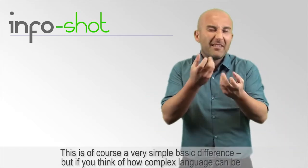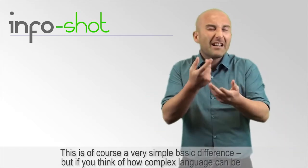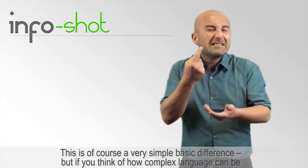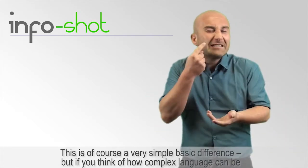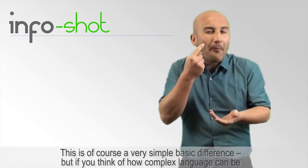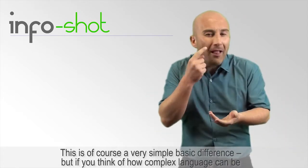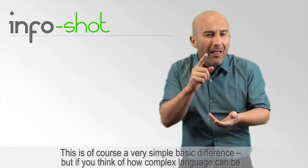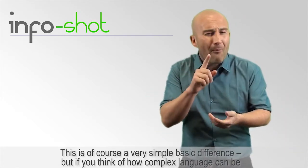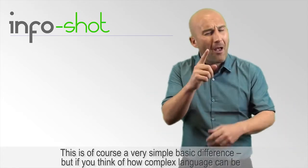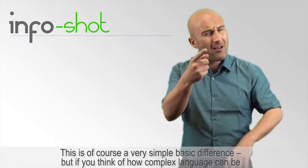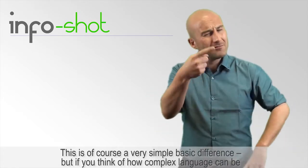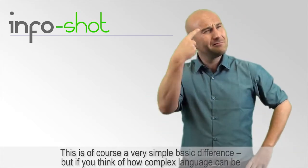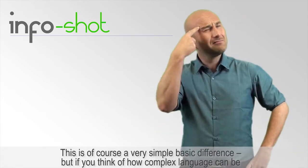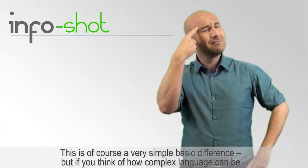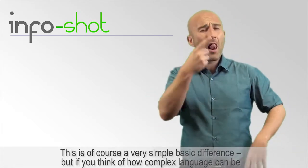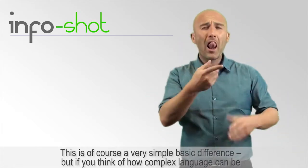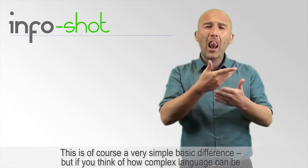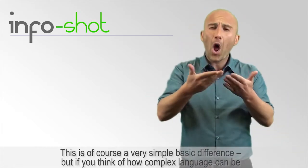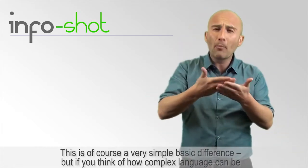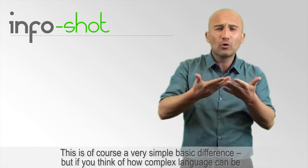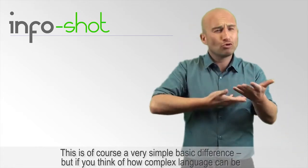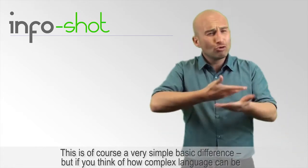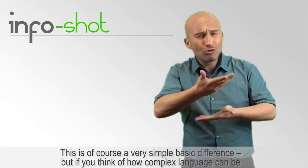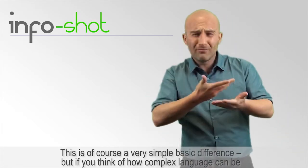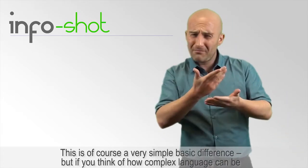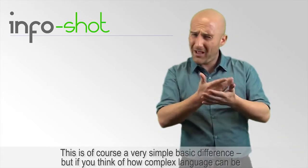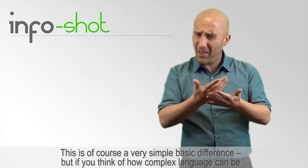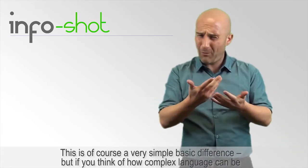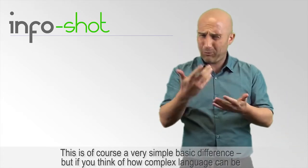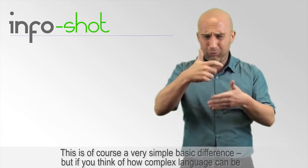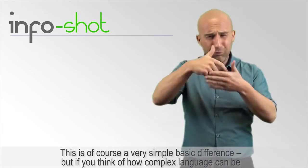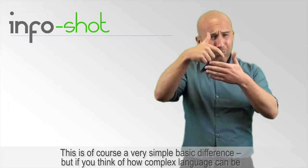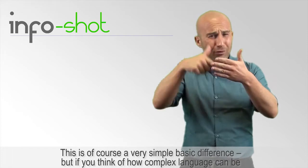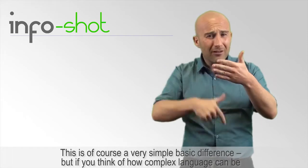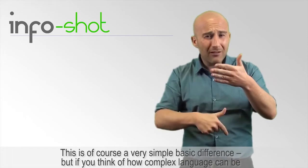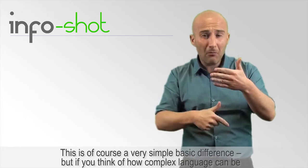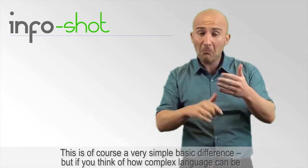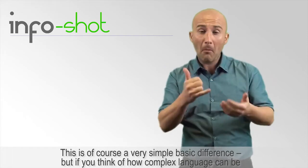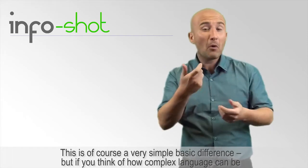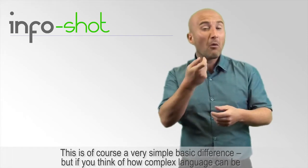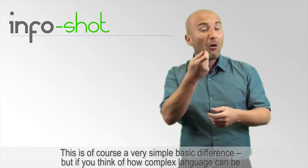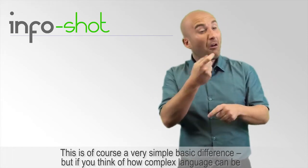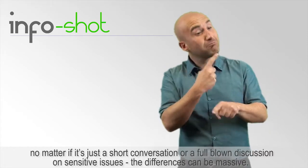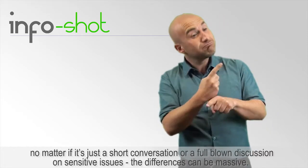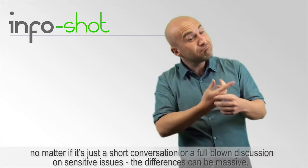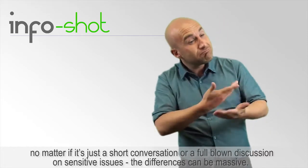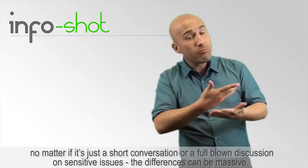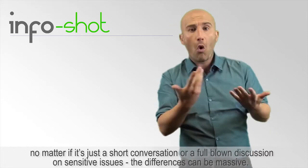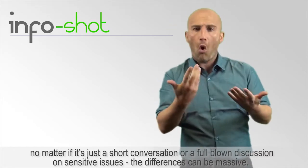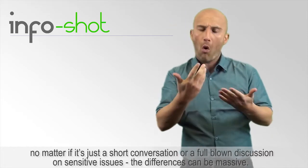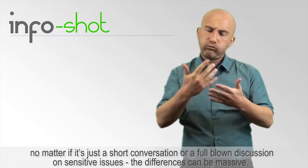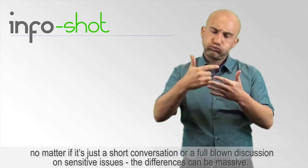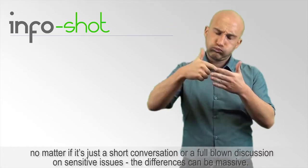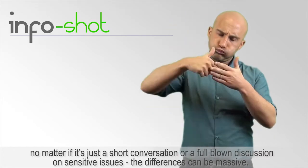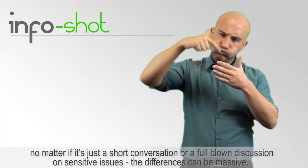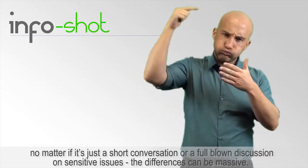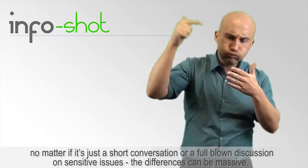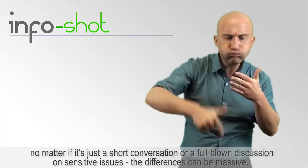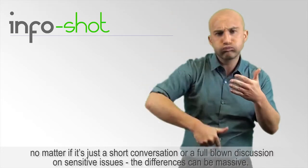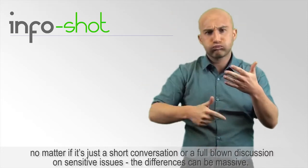This is, of course, a very simple, basic difference. But if you think of how complex language is, no matter if it's